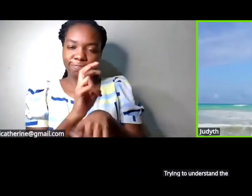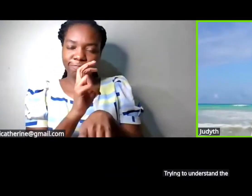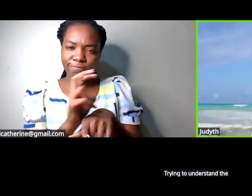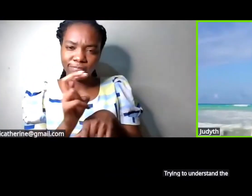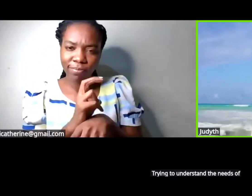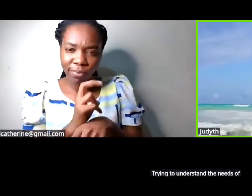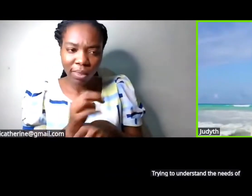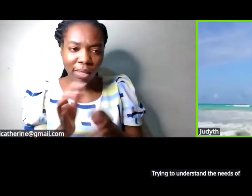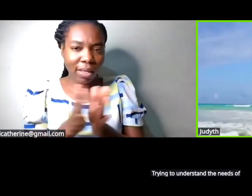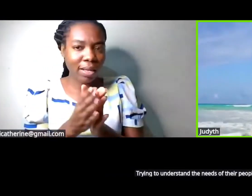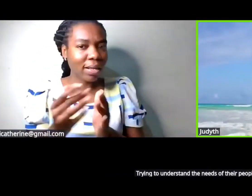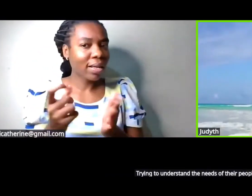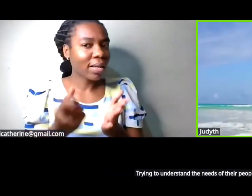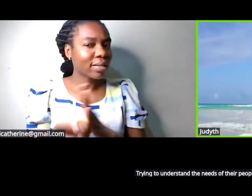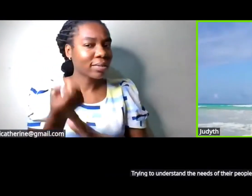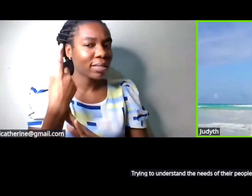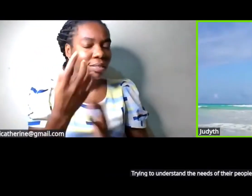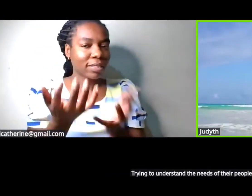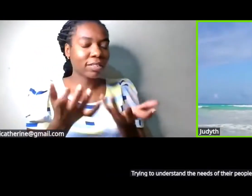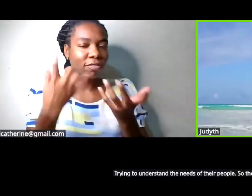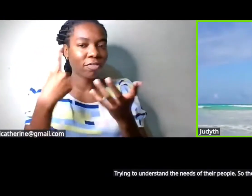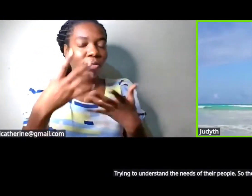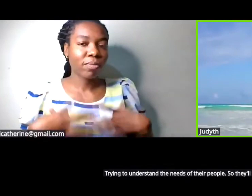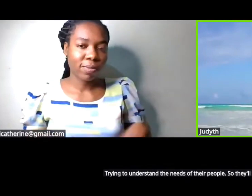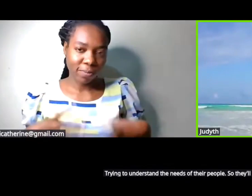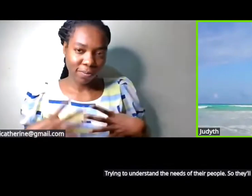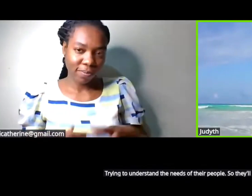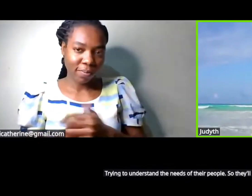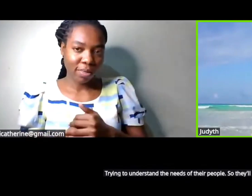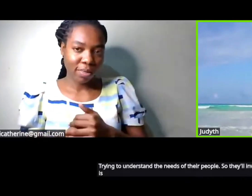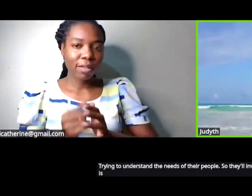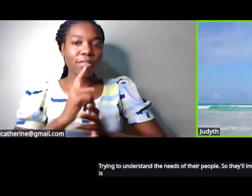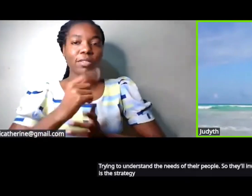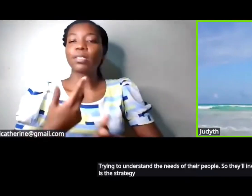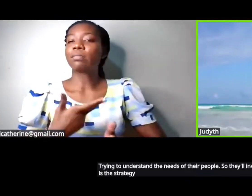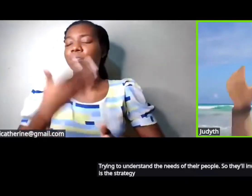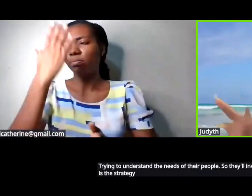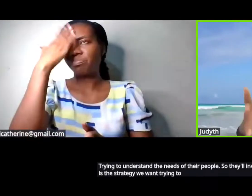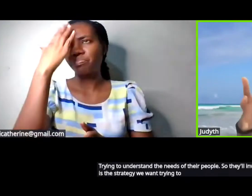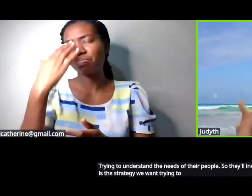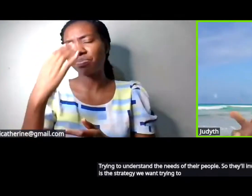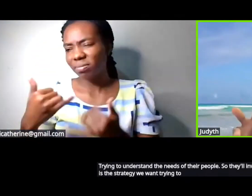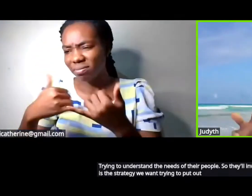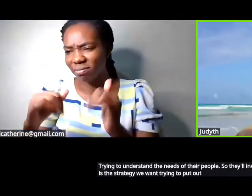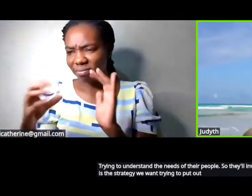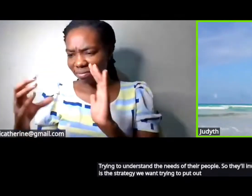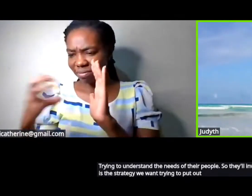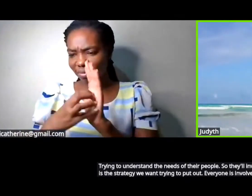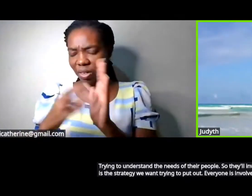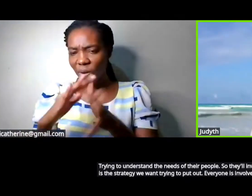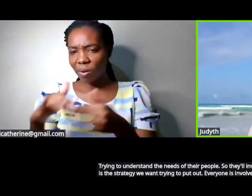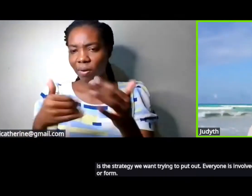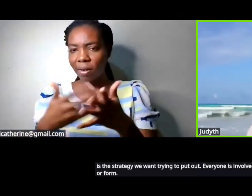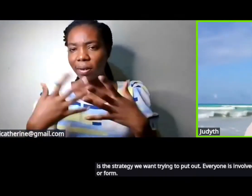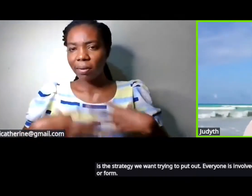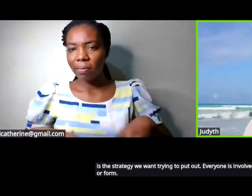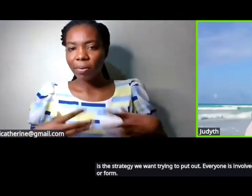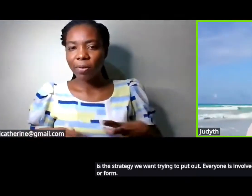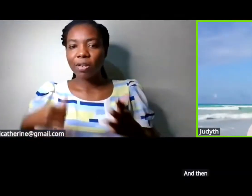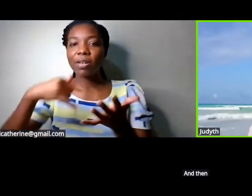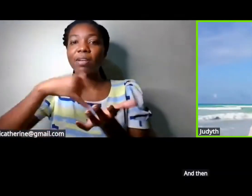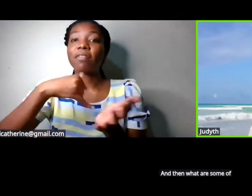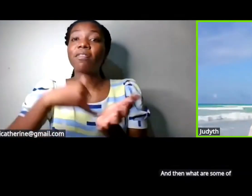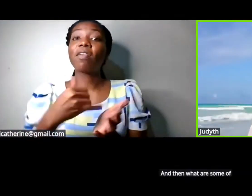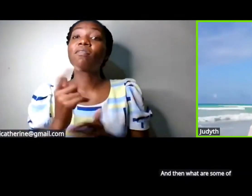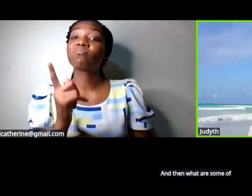people. So they'll invest time in, this is the strategy we want, trying to put out. Everyone is involved in some shape or form. And then what are some of the needs that